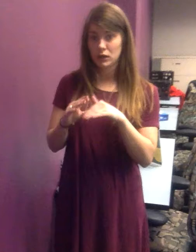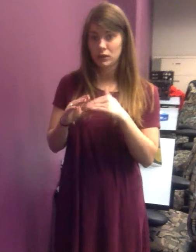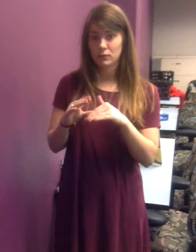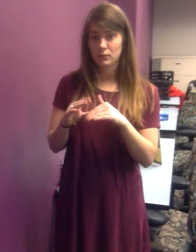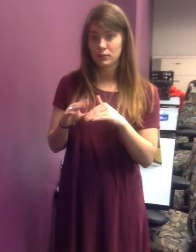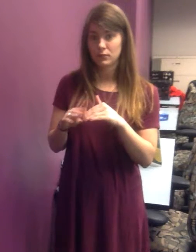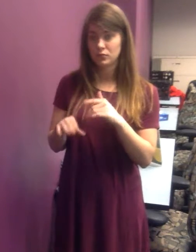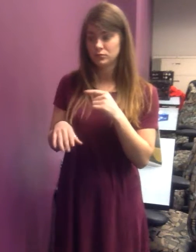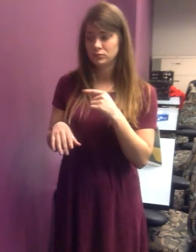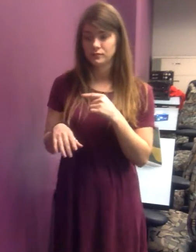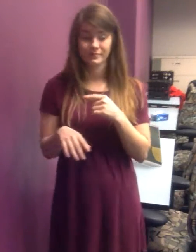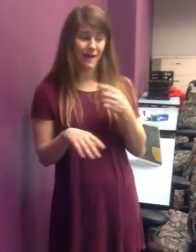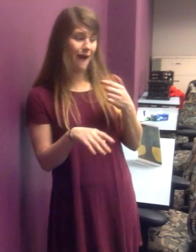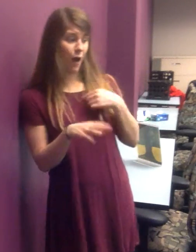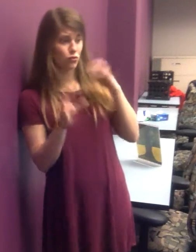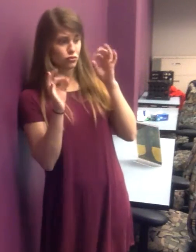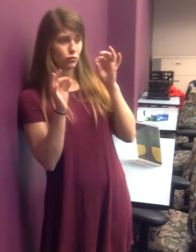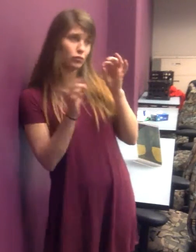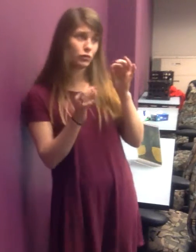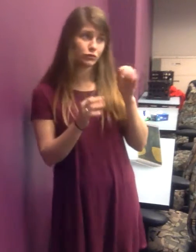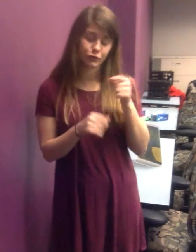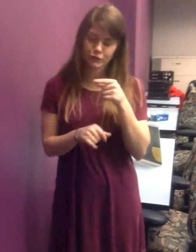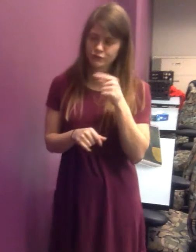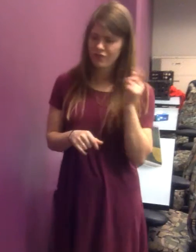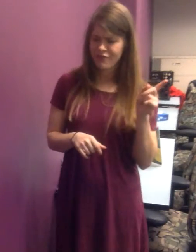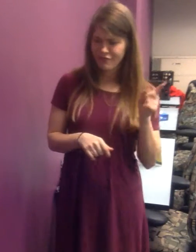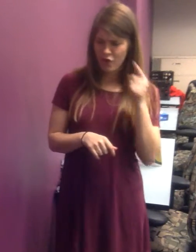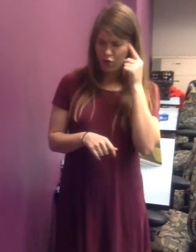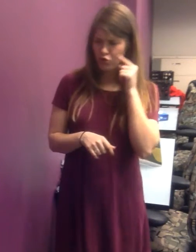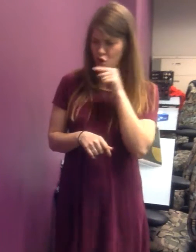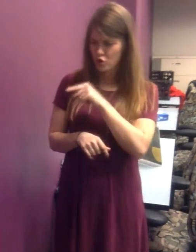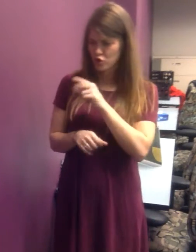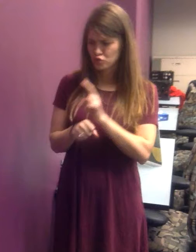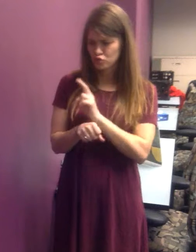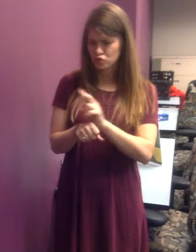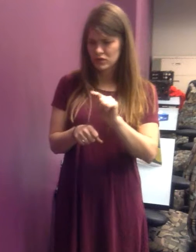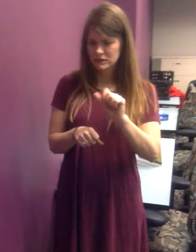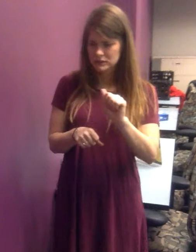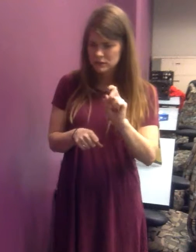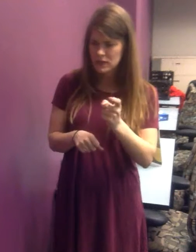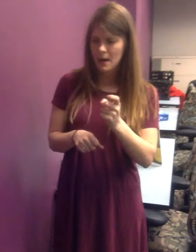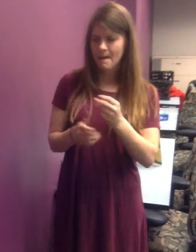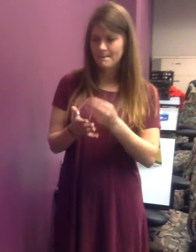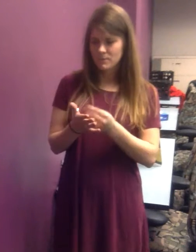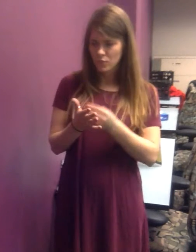charge is that you used taxpayers' money to engage in your personal activism about climate change. every